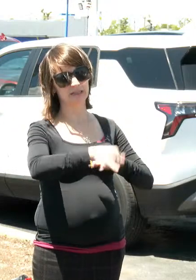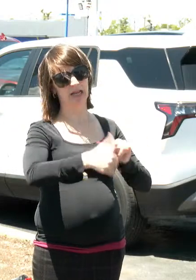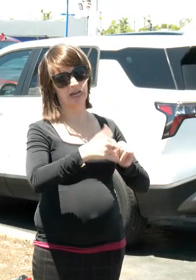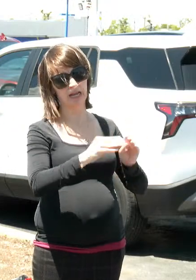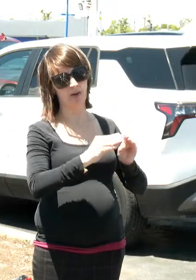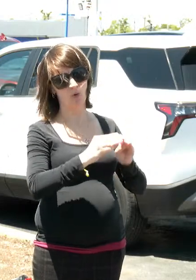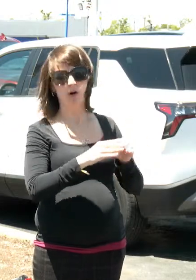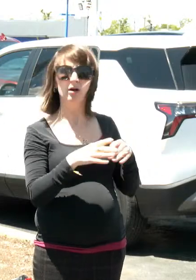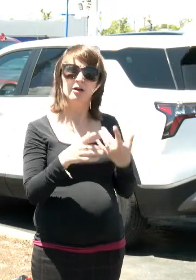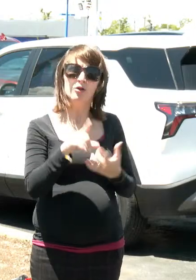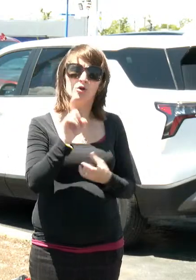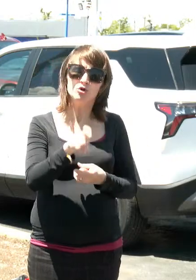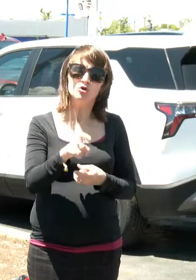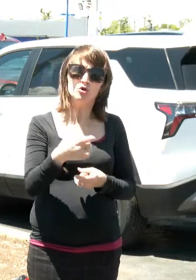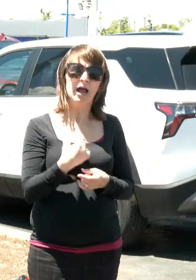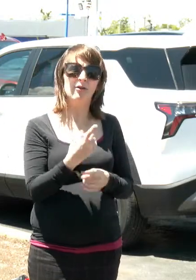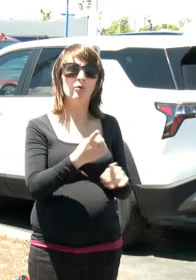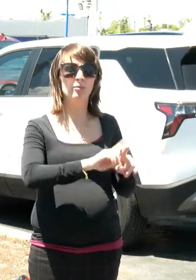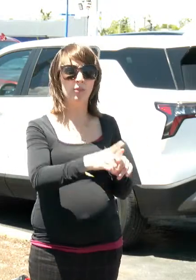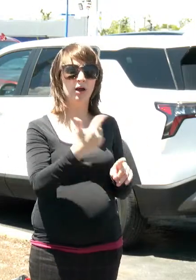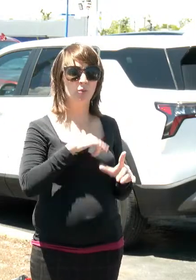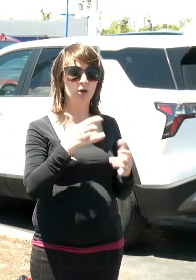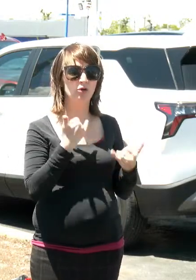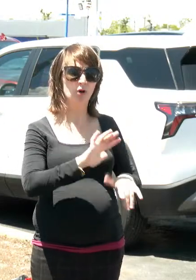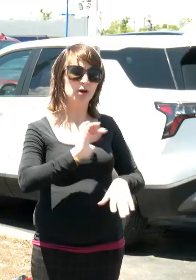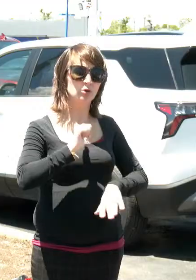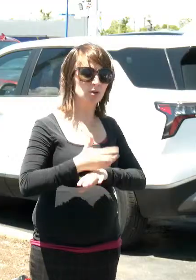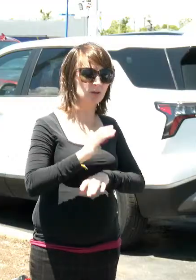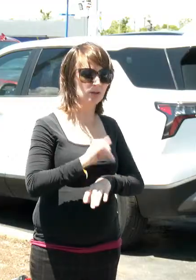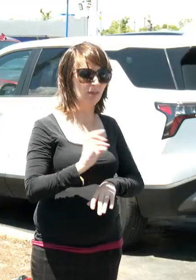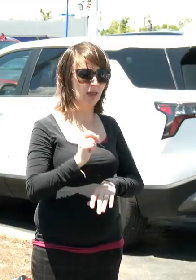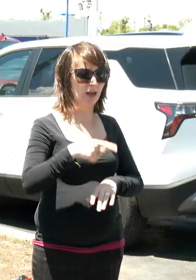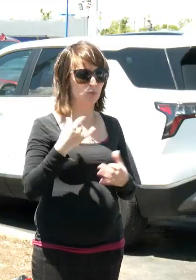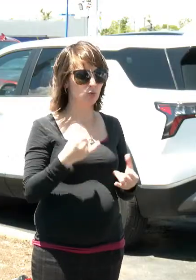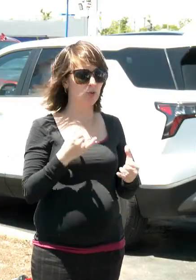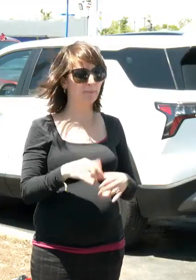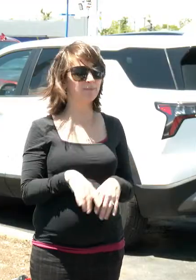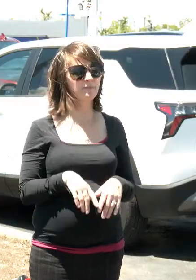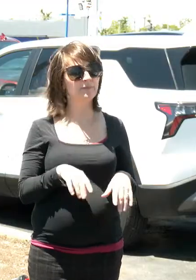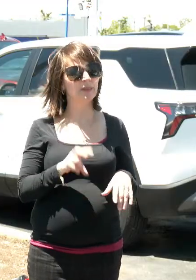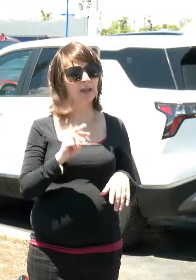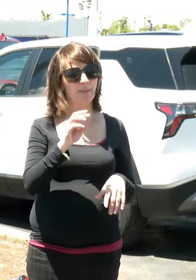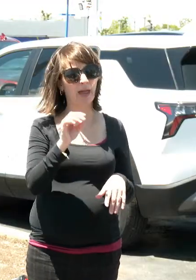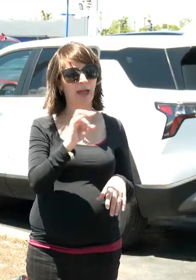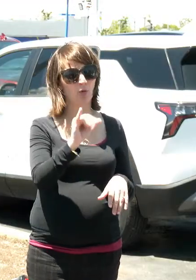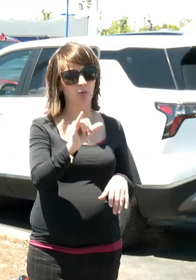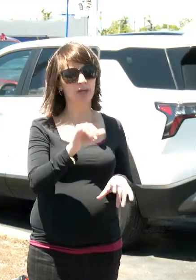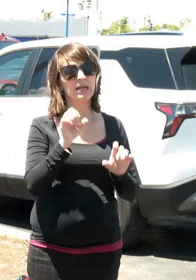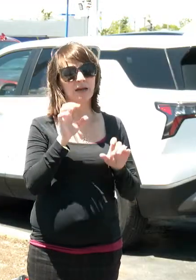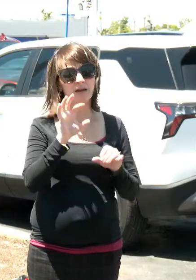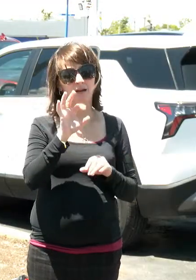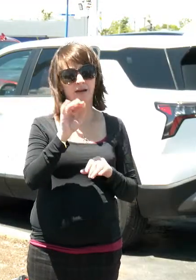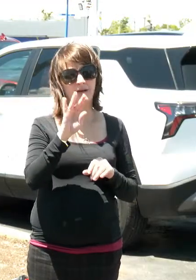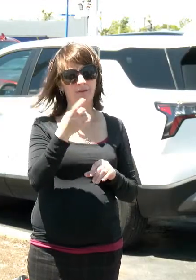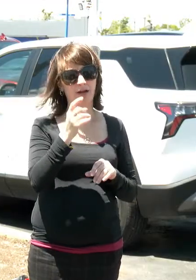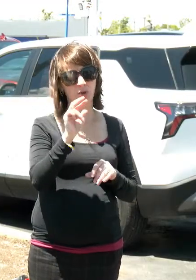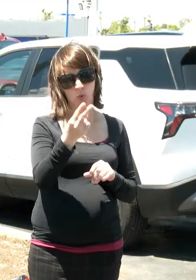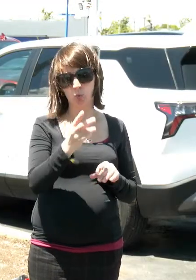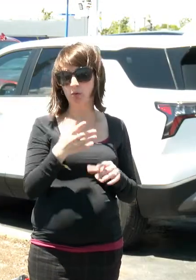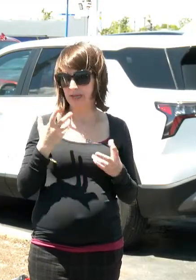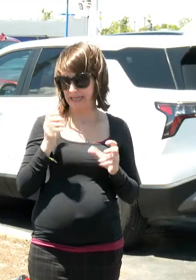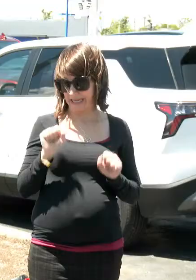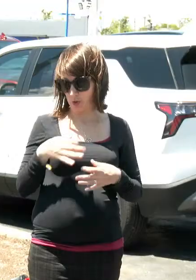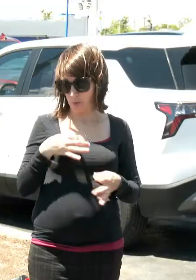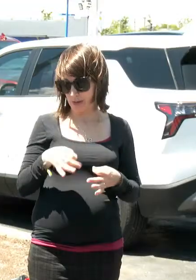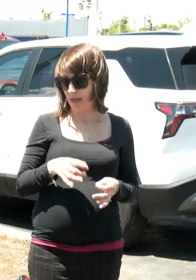the specifics to that, but we are working on getting that solid today as well. Mallory, okay. Fox News. Yeah. Just explain, whenever we've been out talking with people,